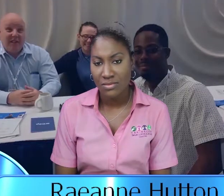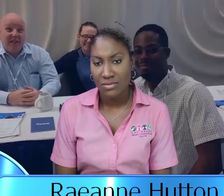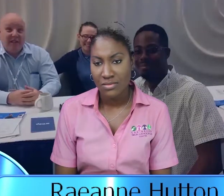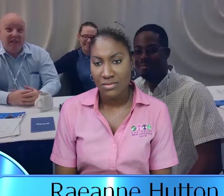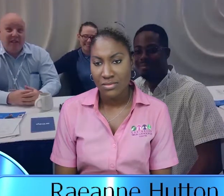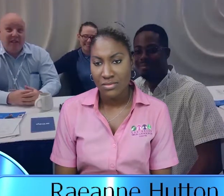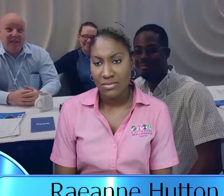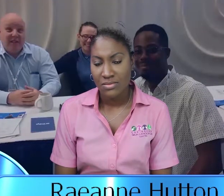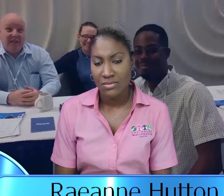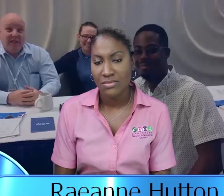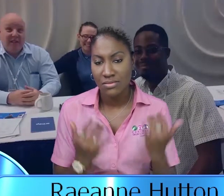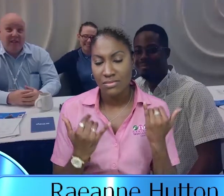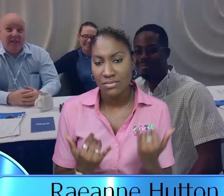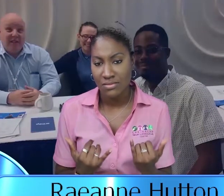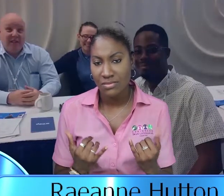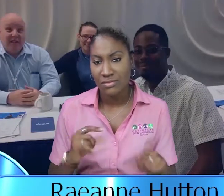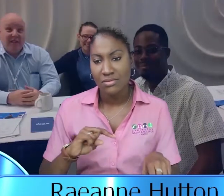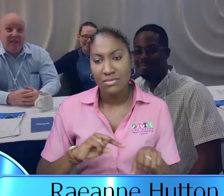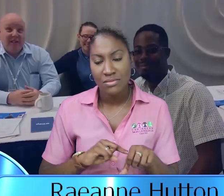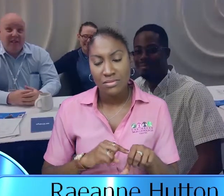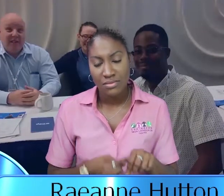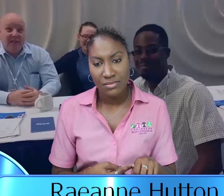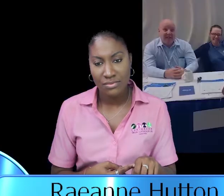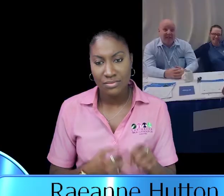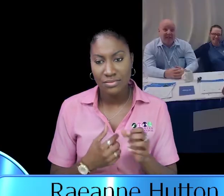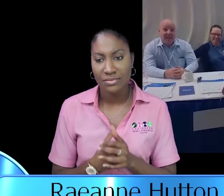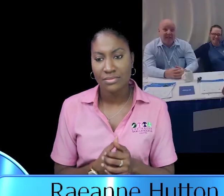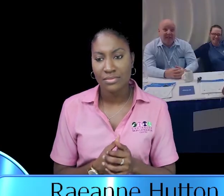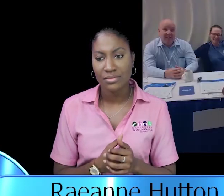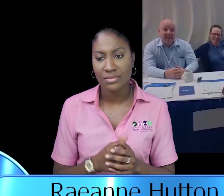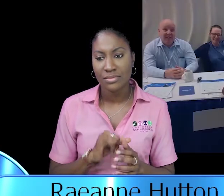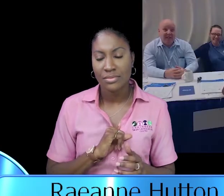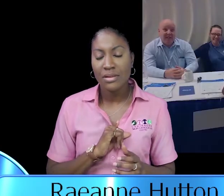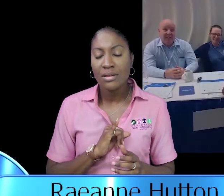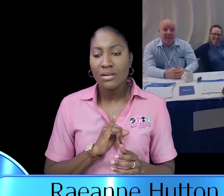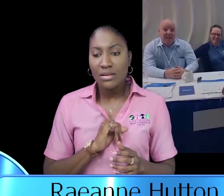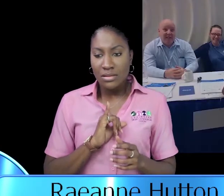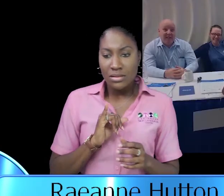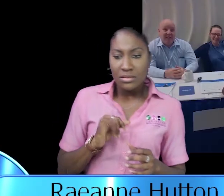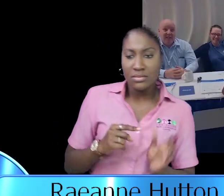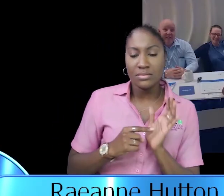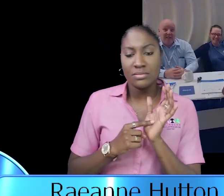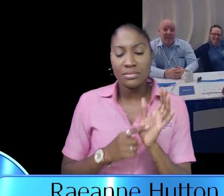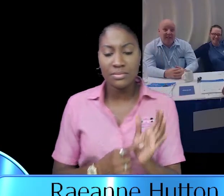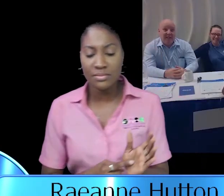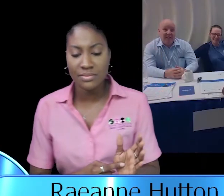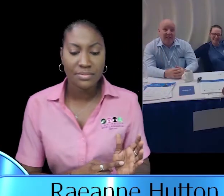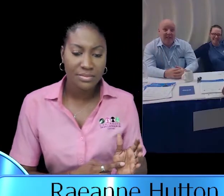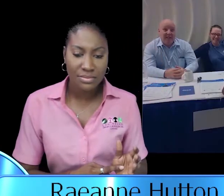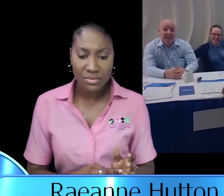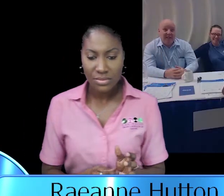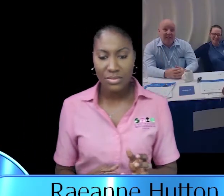Okay, so, all right, so let's go proceed. So without further ado, I will introduce Alan. Alan, you